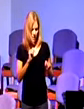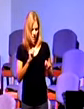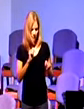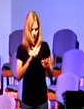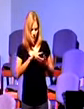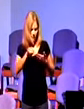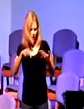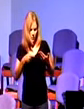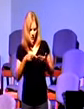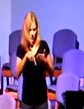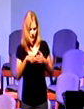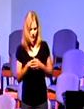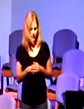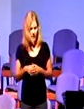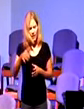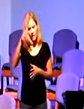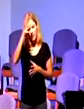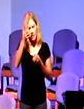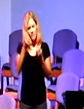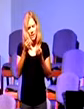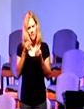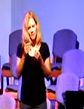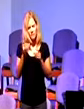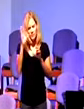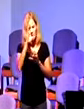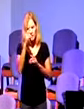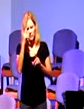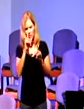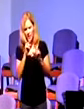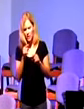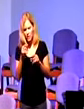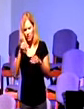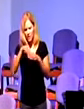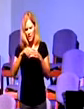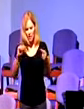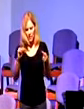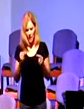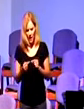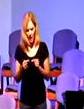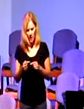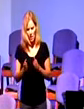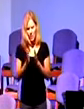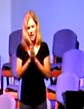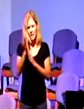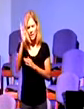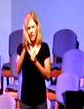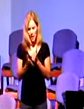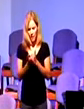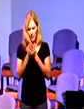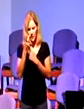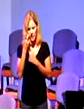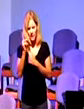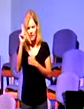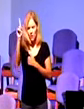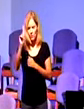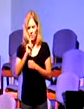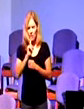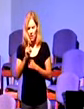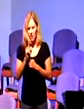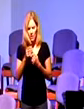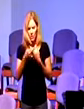week. Father, many are looking for answers and are in pain. And we ask, God, that you'd help them to see that you are the